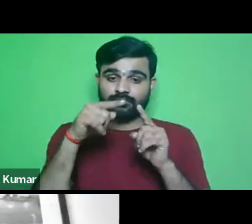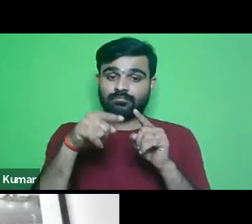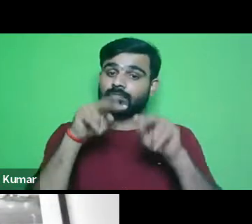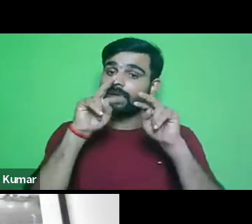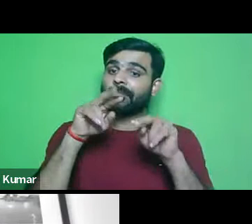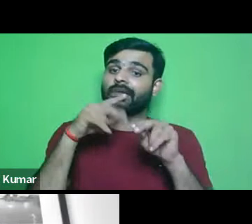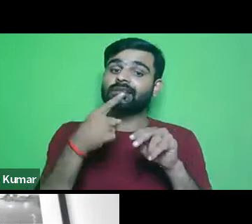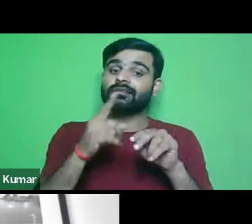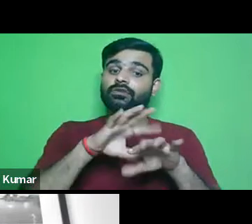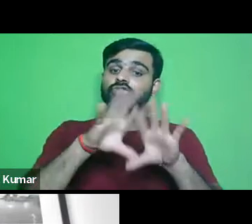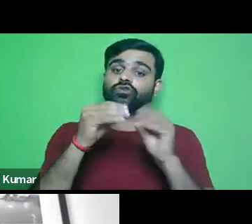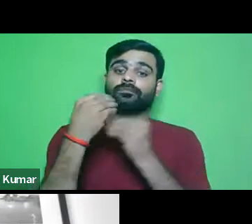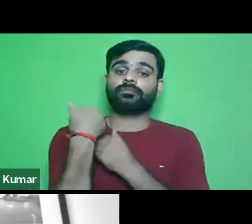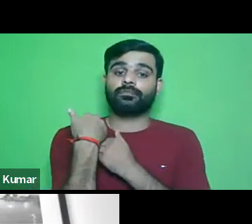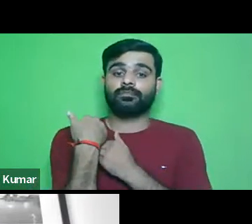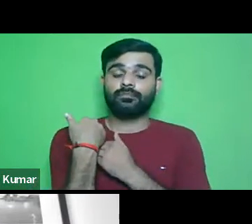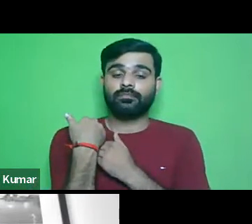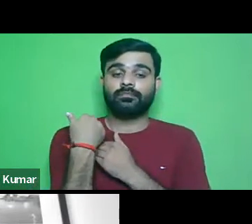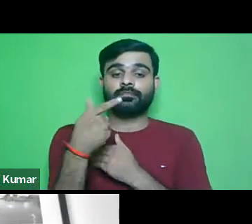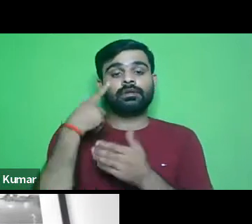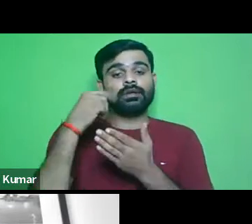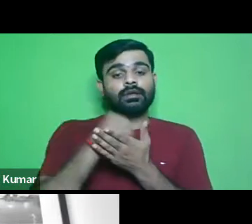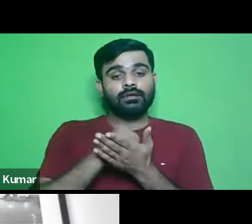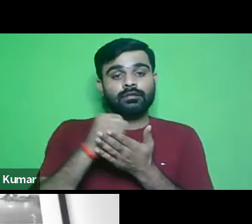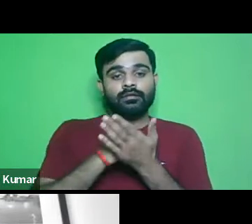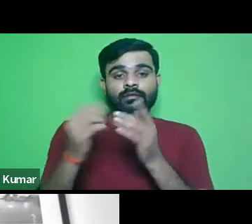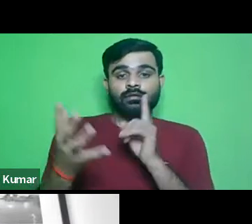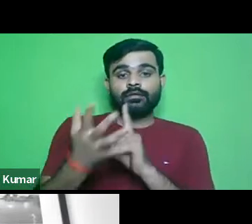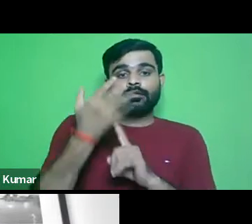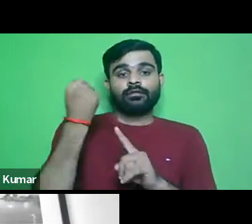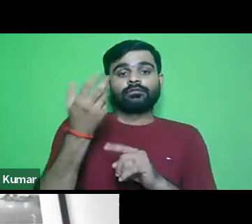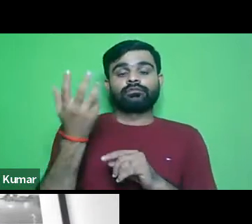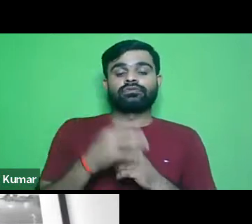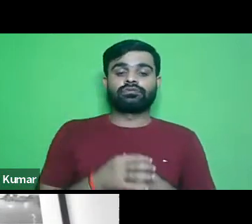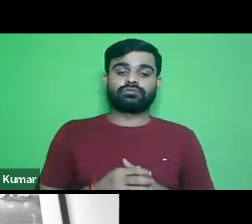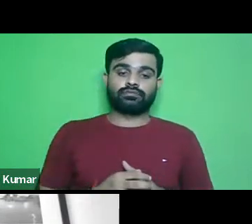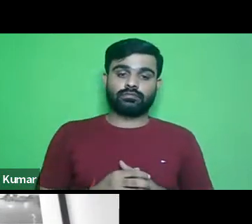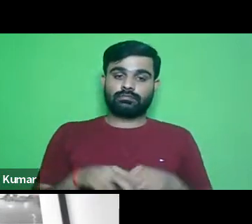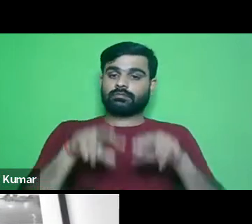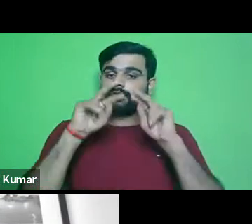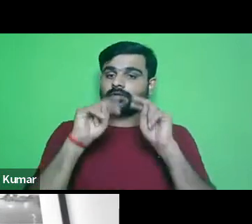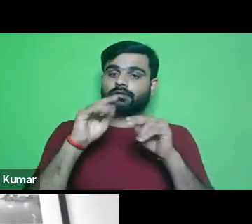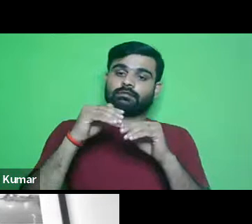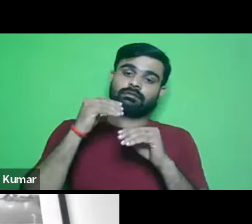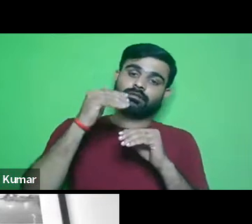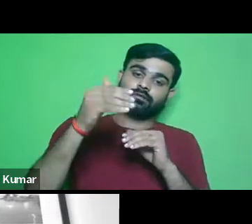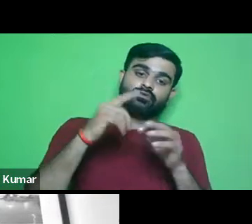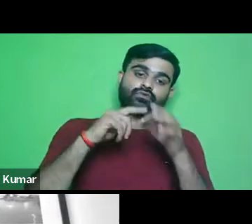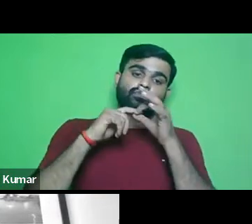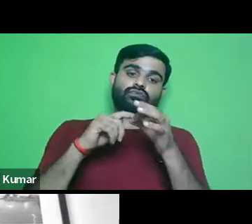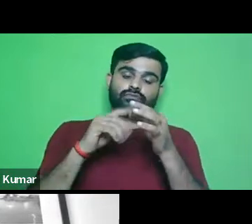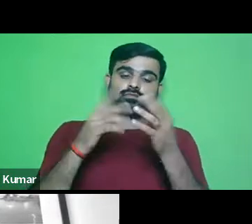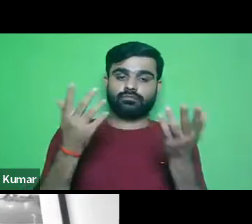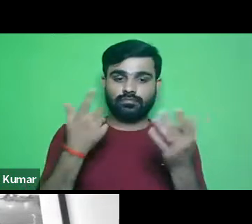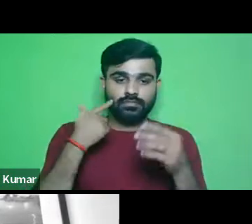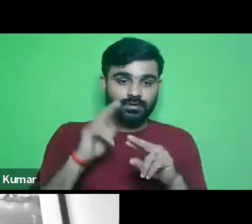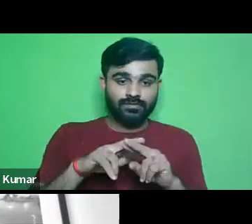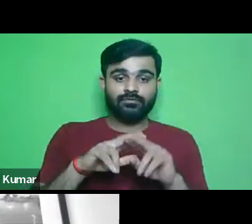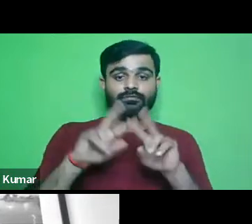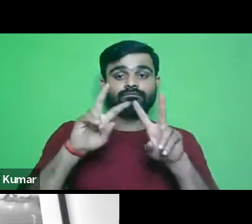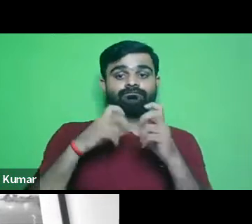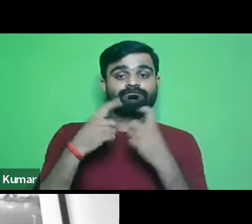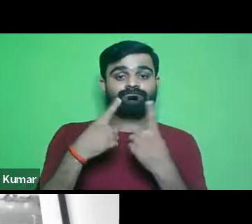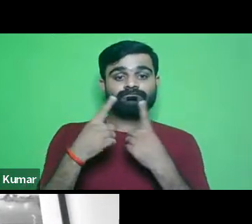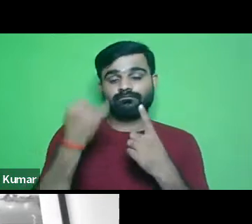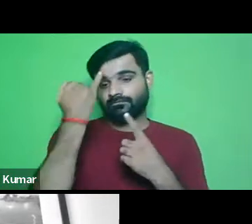mean by ownership and what are we trying to achieve with ownership needs to be further questioned over here when we talk about